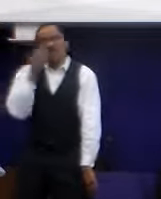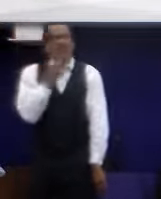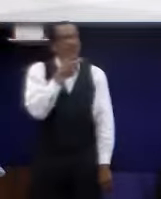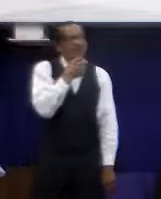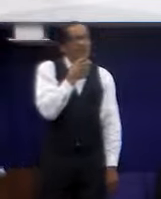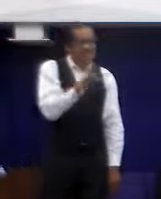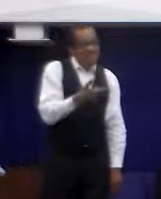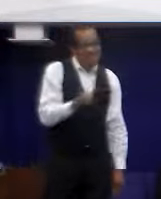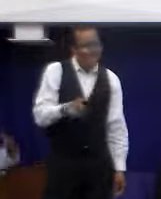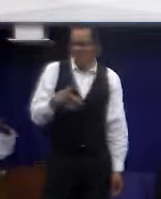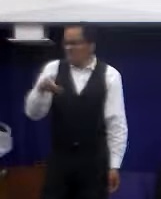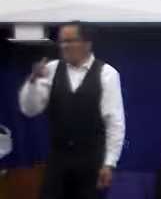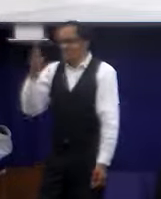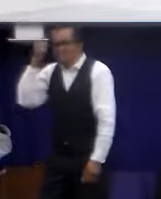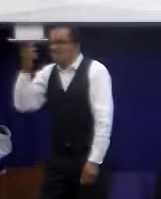Did you think God said that?